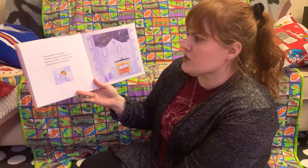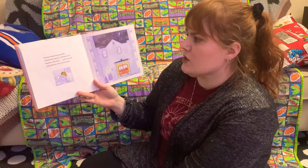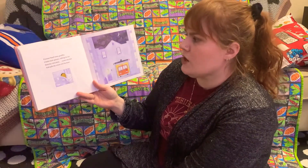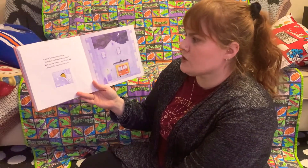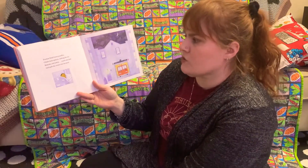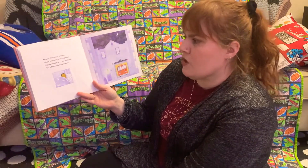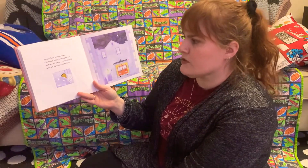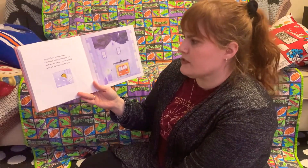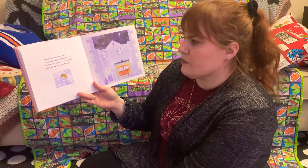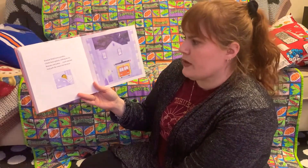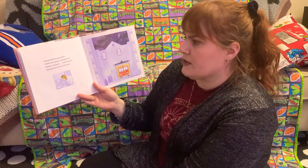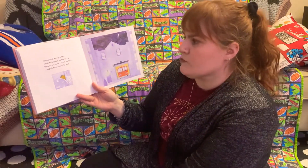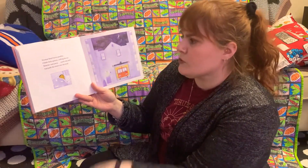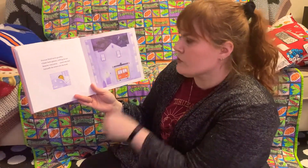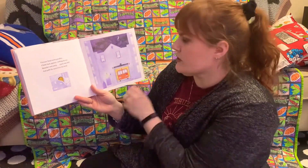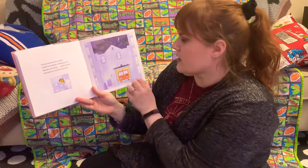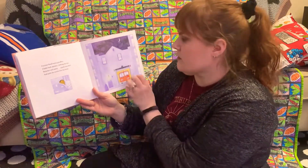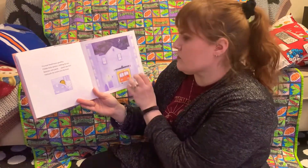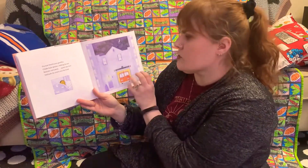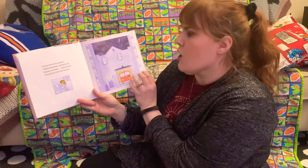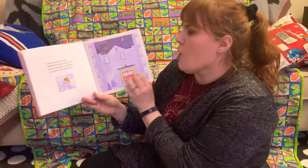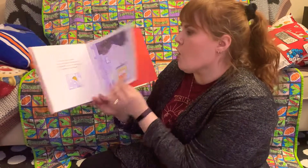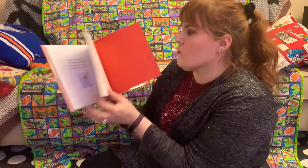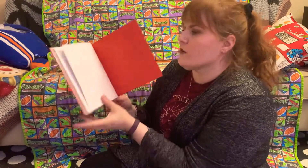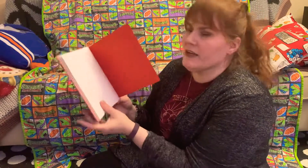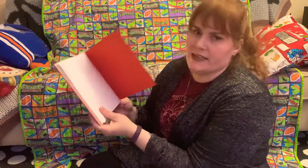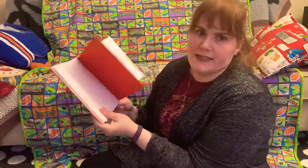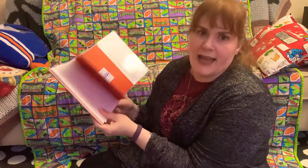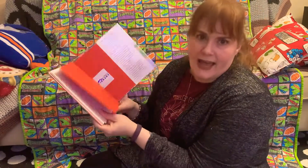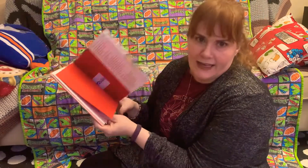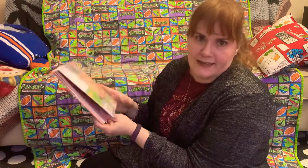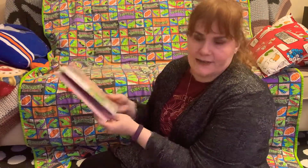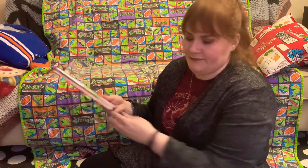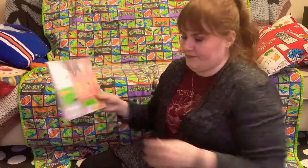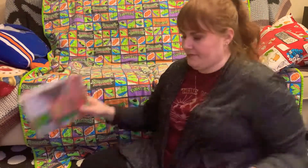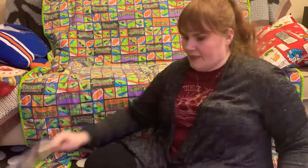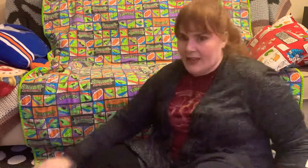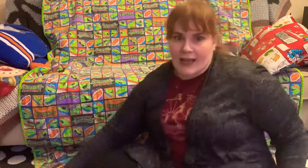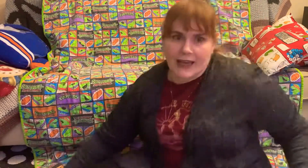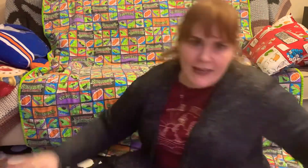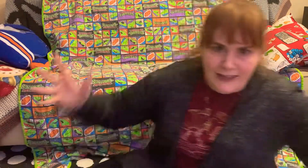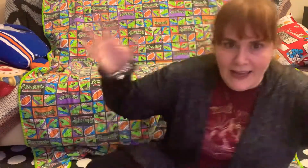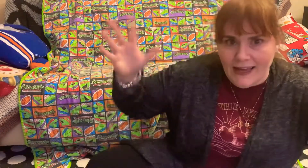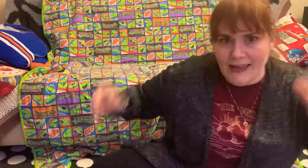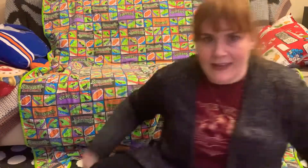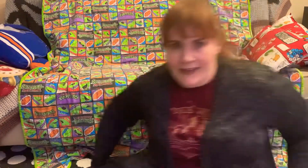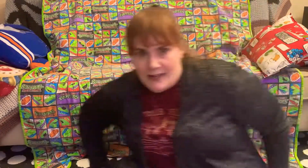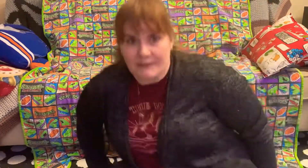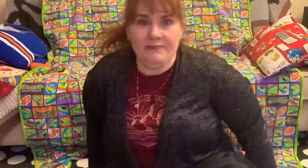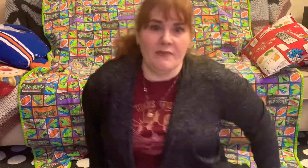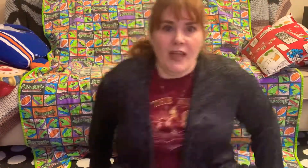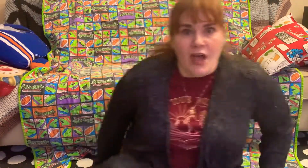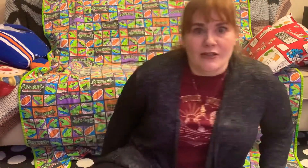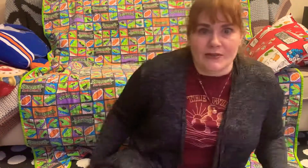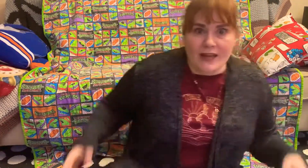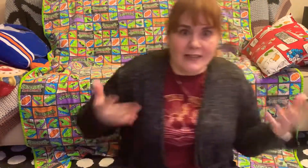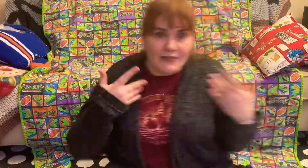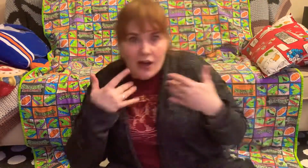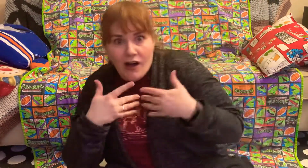yawns, crawls into bed, and pulls the covers over his head. Yay! So that's all